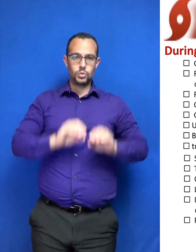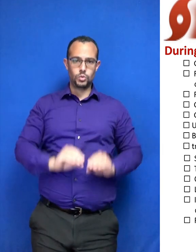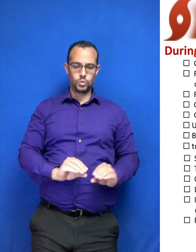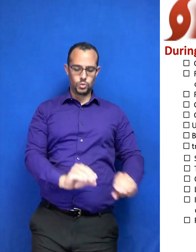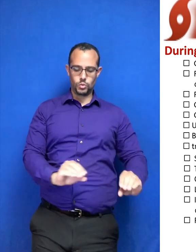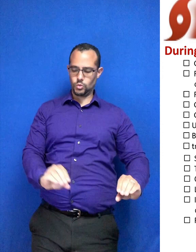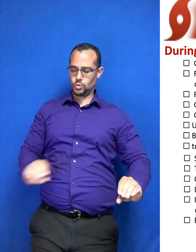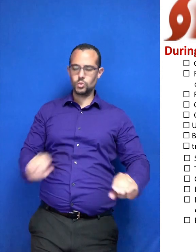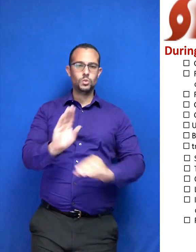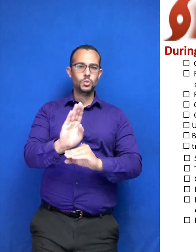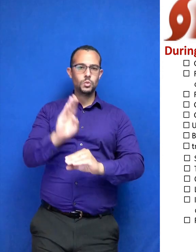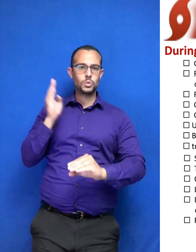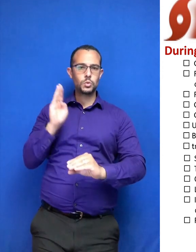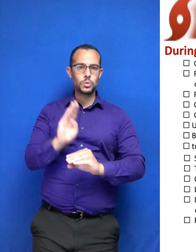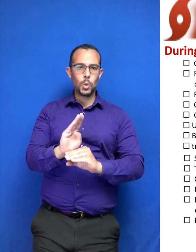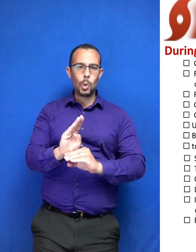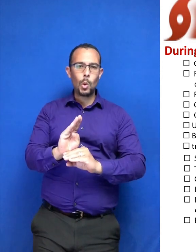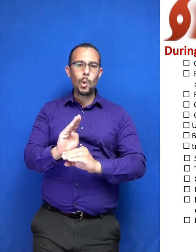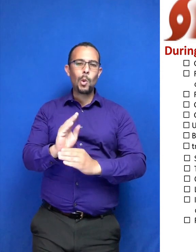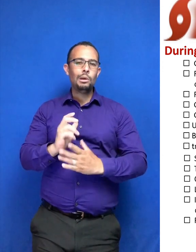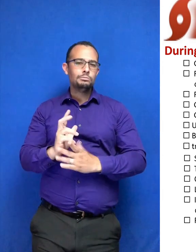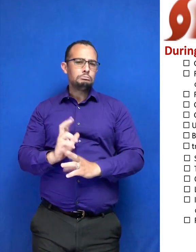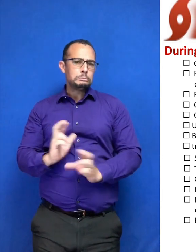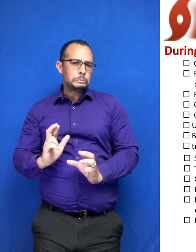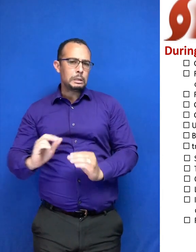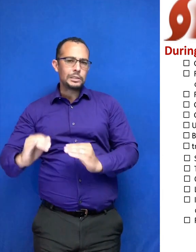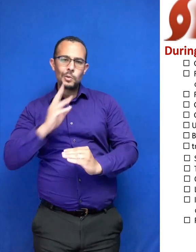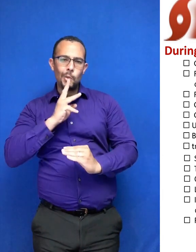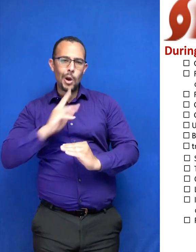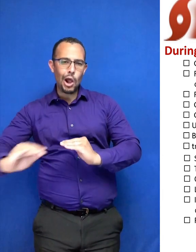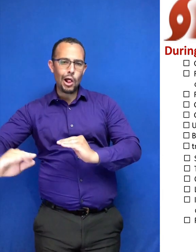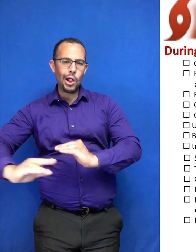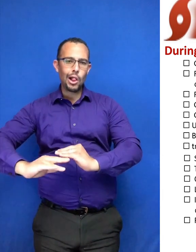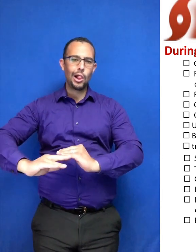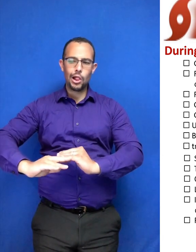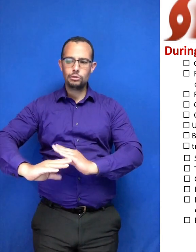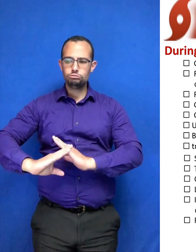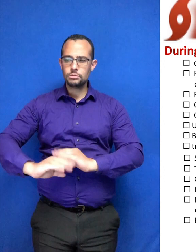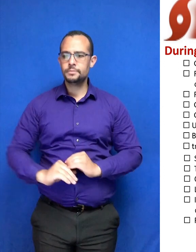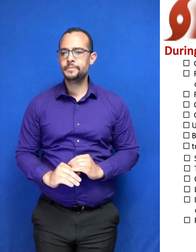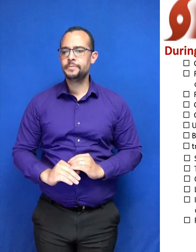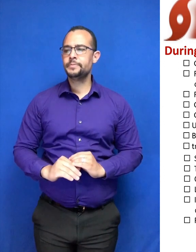dams also can be used to help avoid any water intrusion.